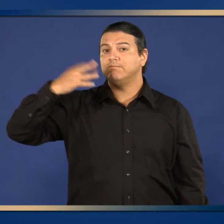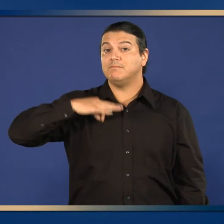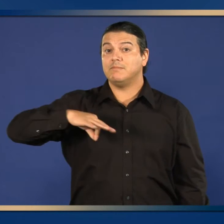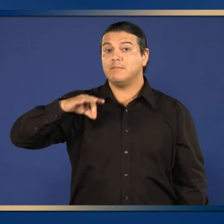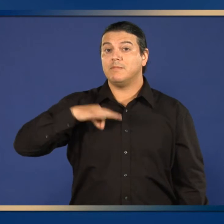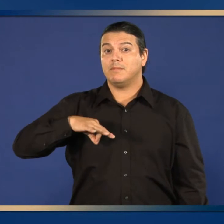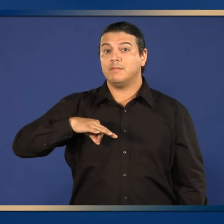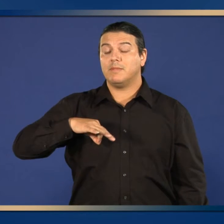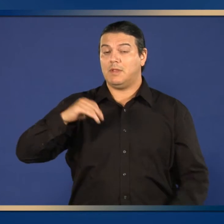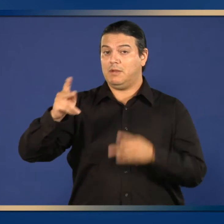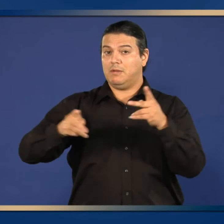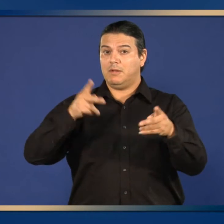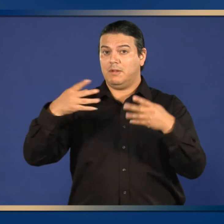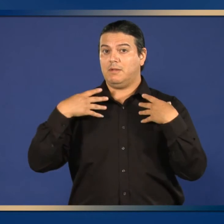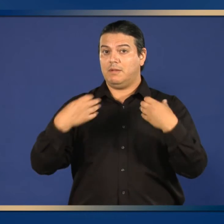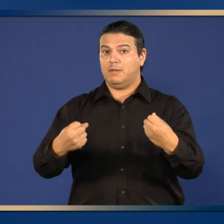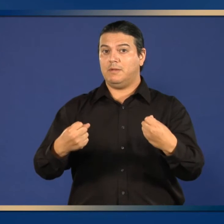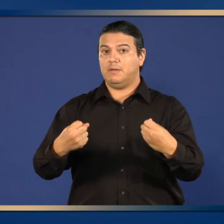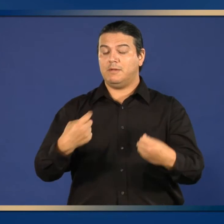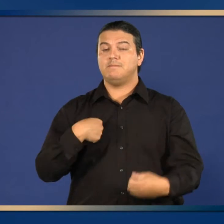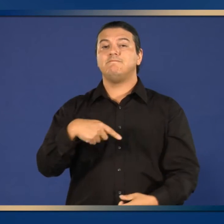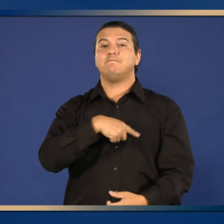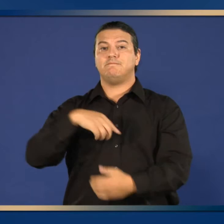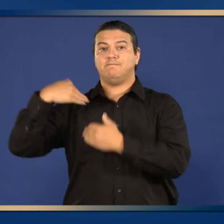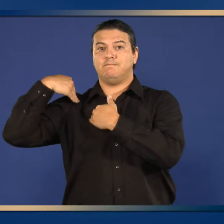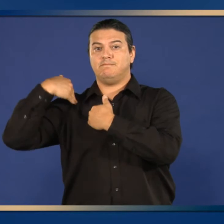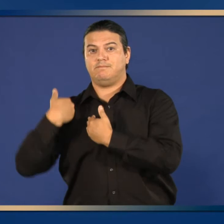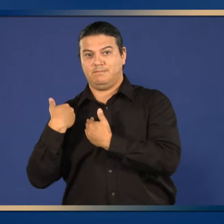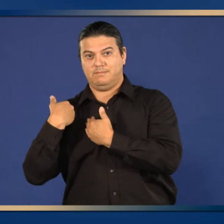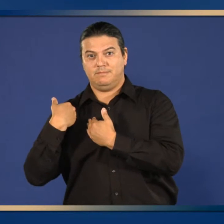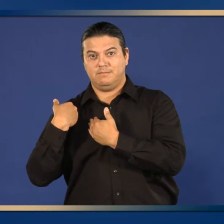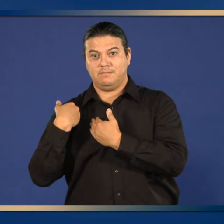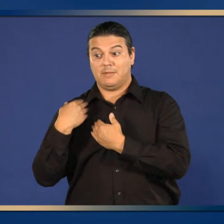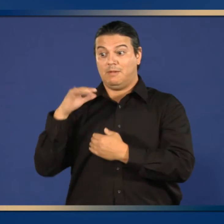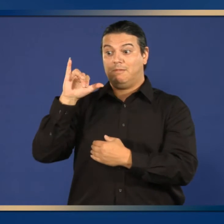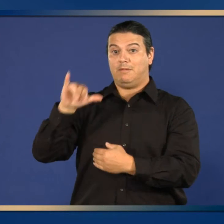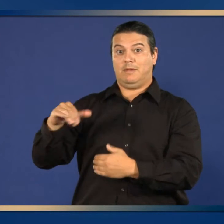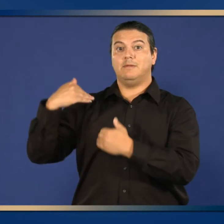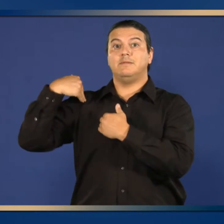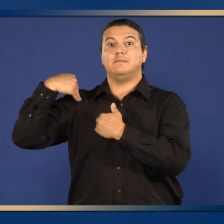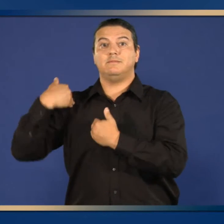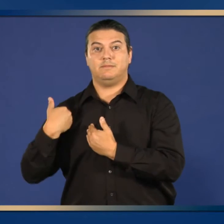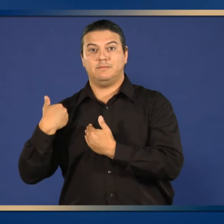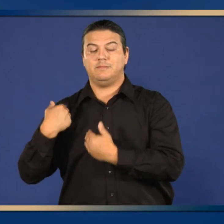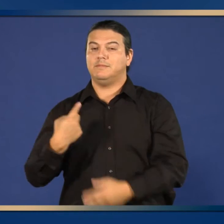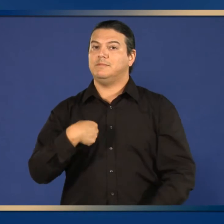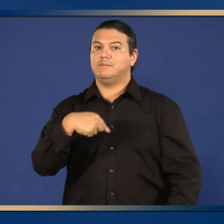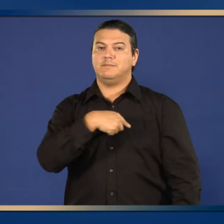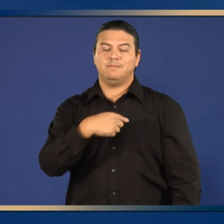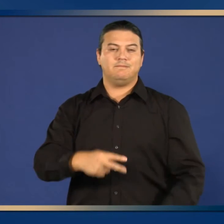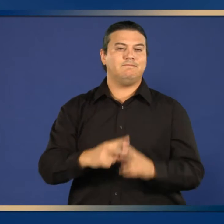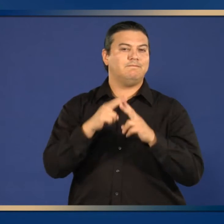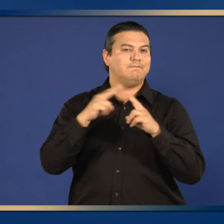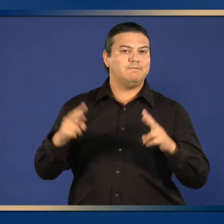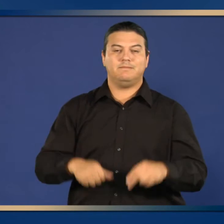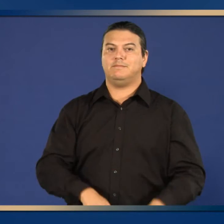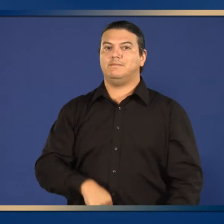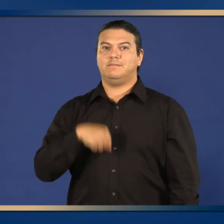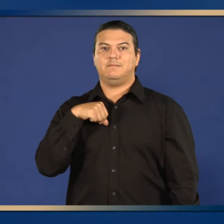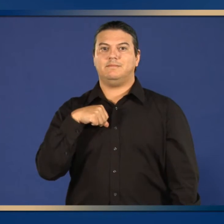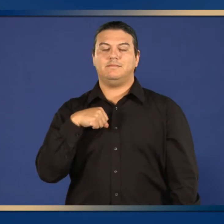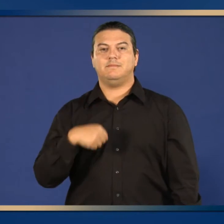Maintaining a high quality of public health is our job, and it is a job in which we take great pride.